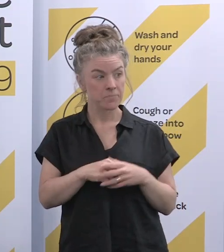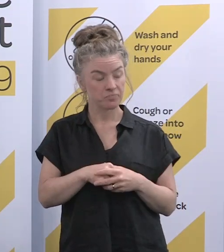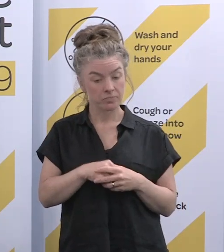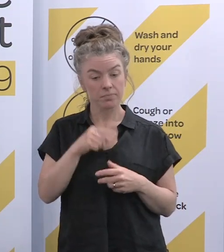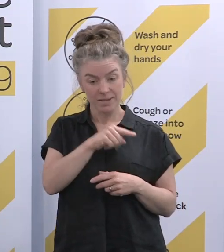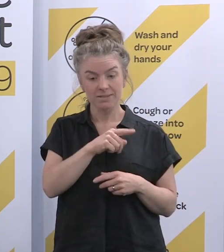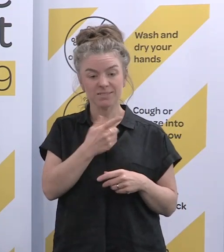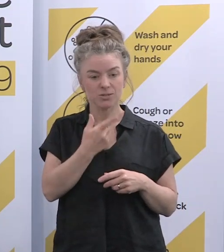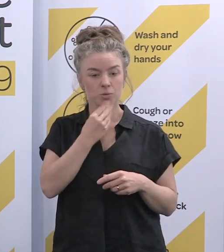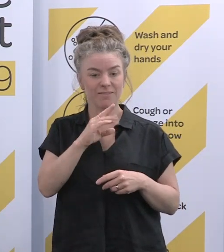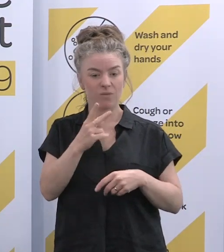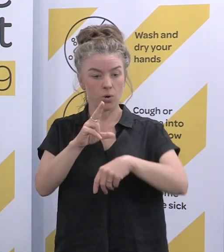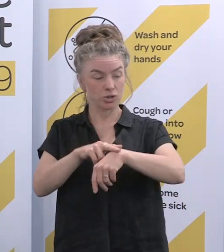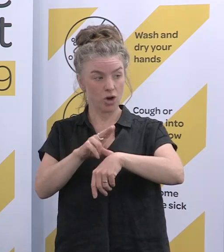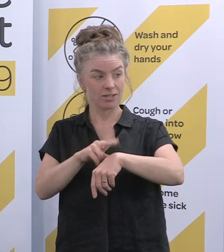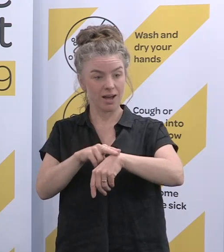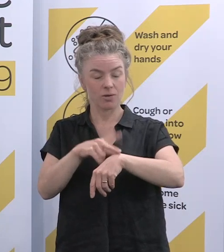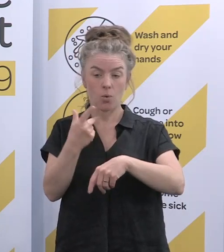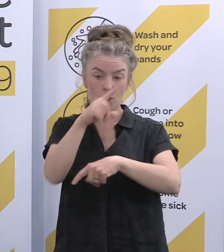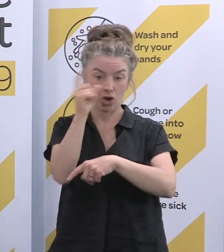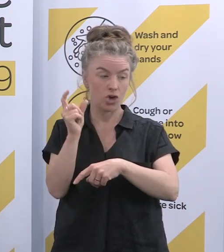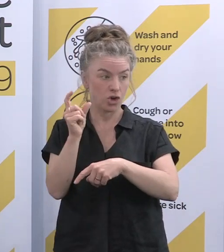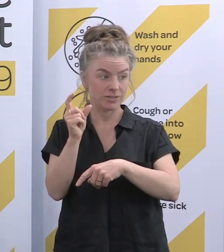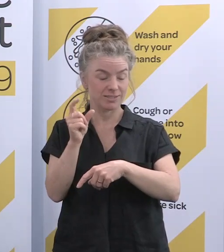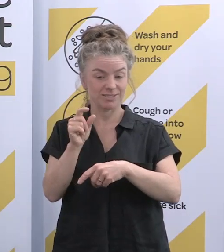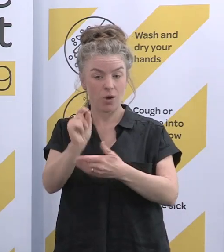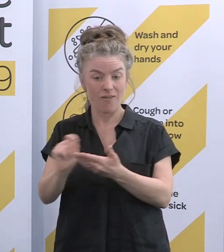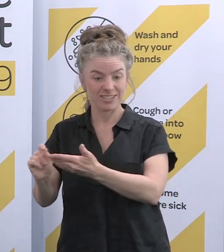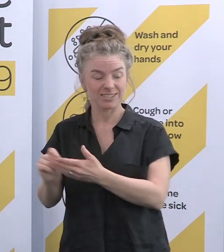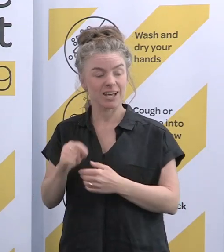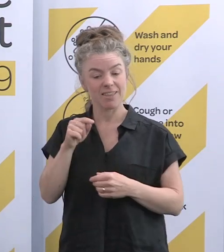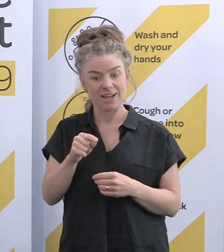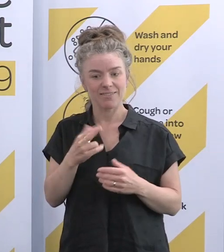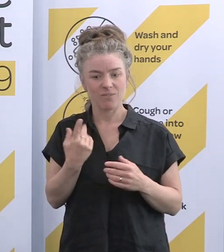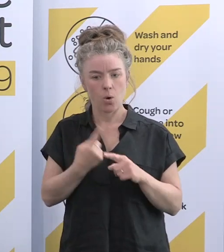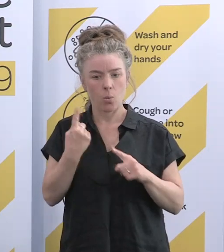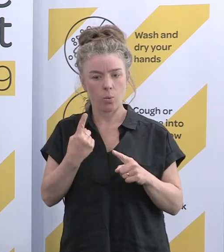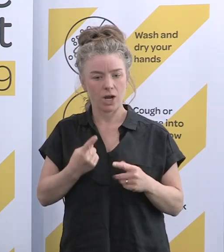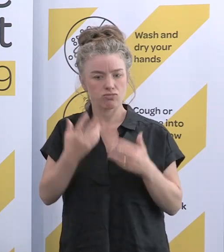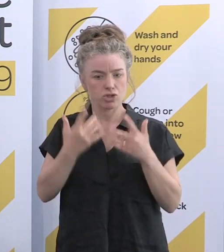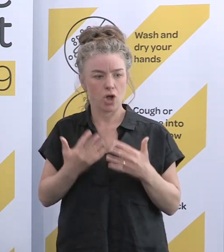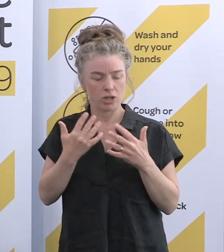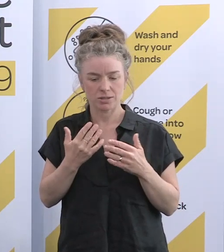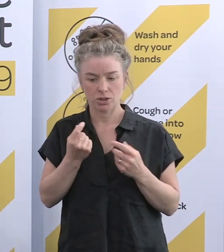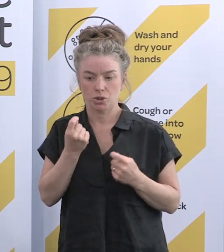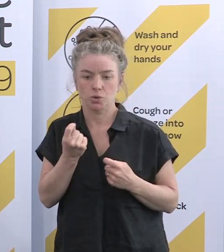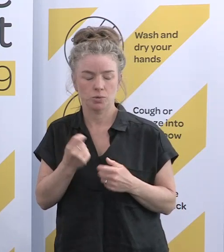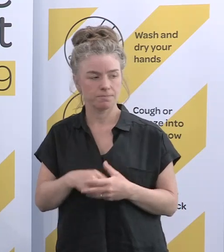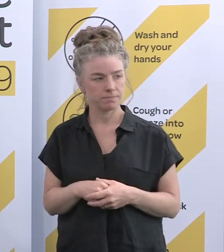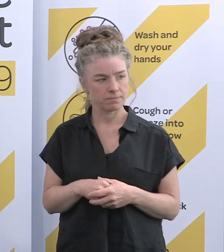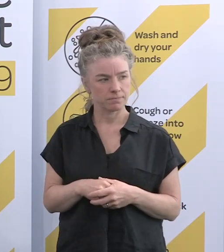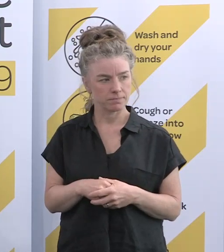option, which would help particularly where it was important to either get a rapid diagnosis or where it may take time to get